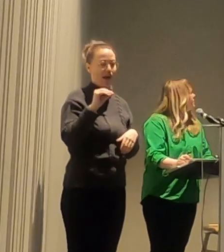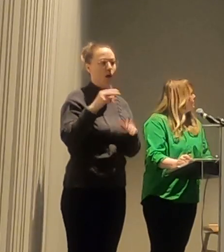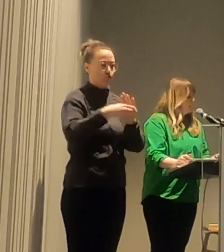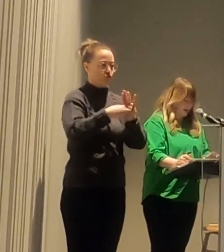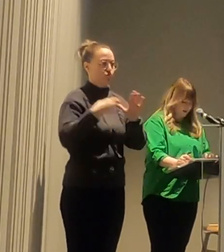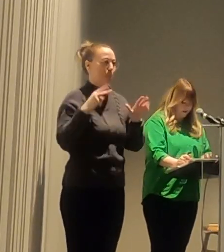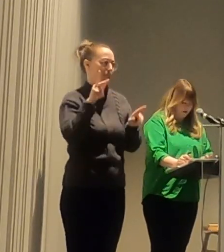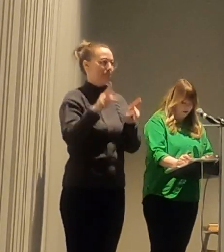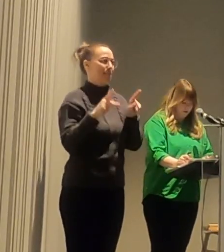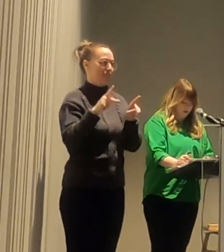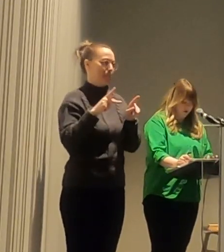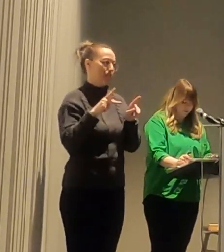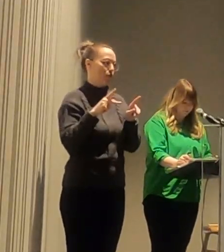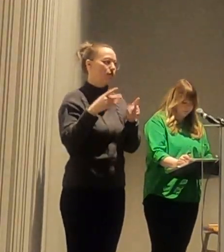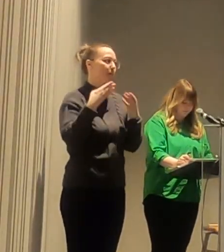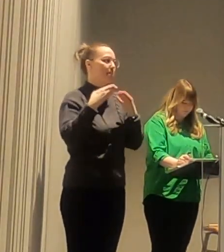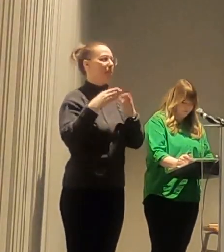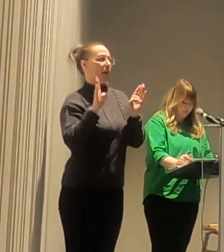that remains today.